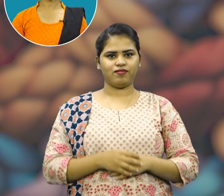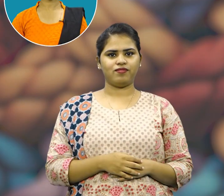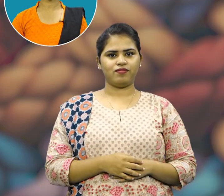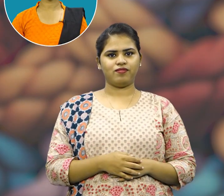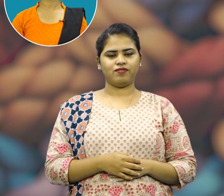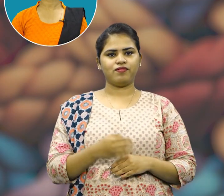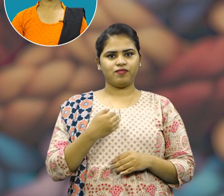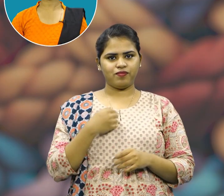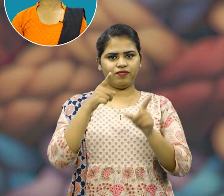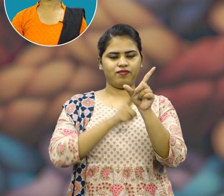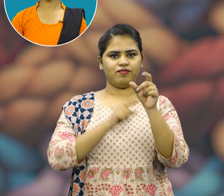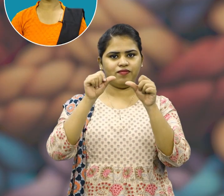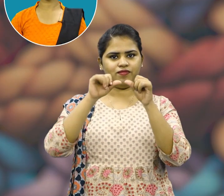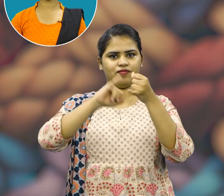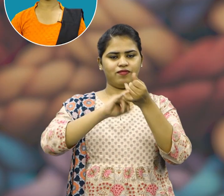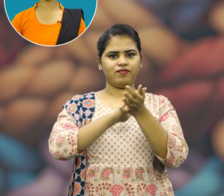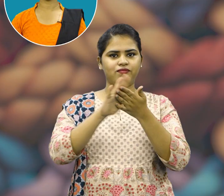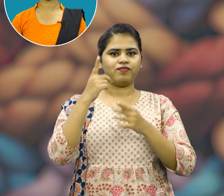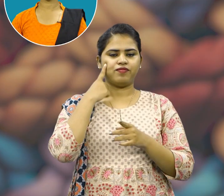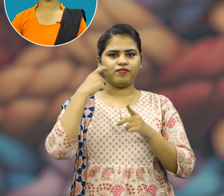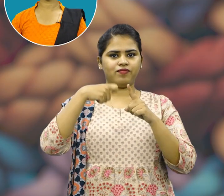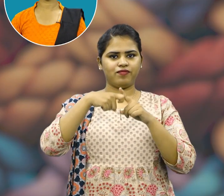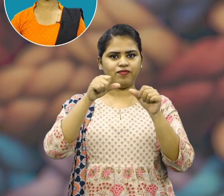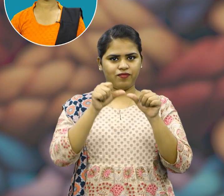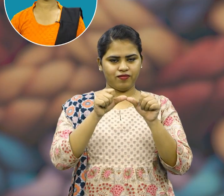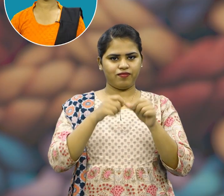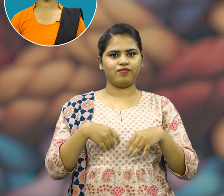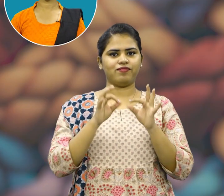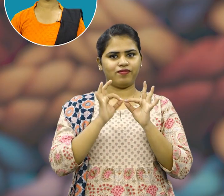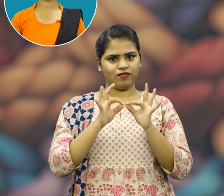and Yashika as the interpreter,